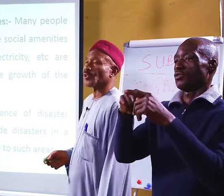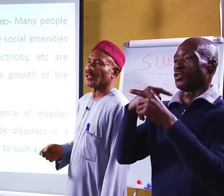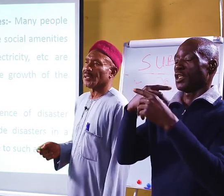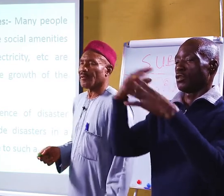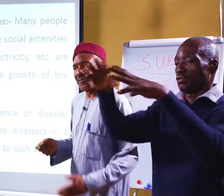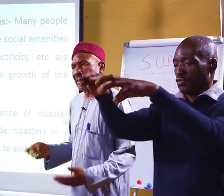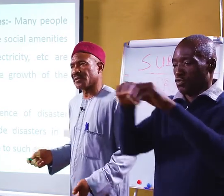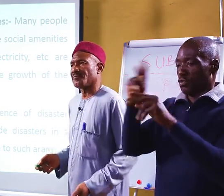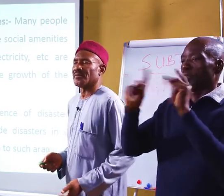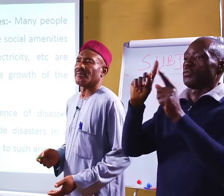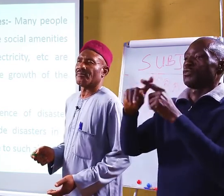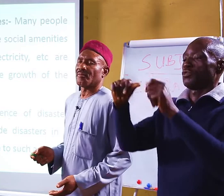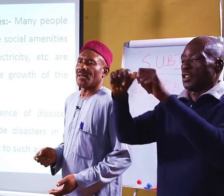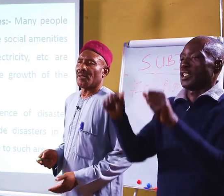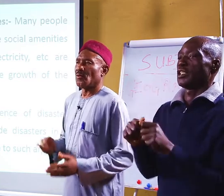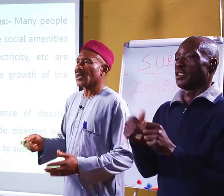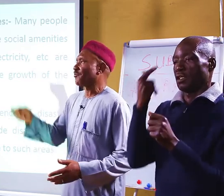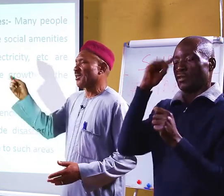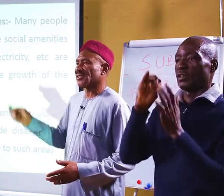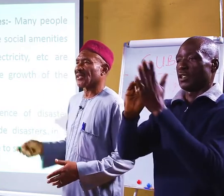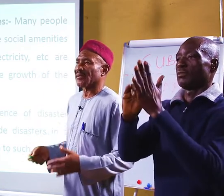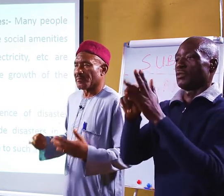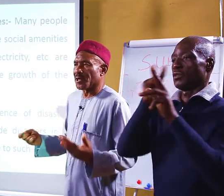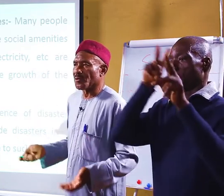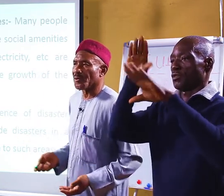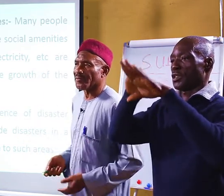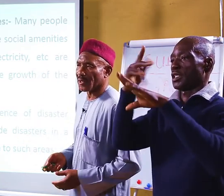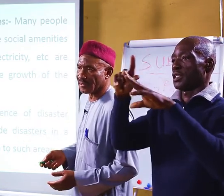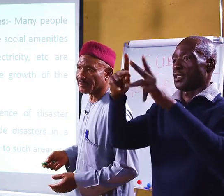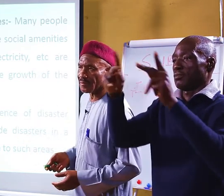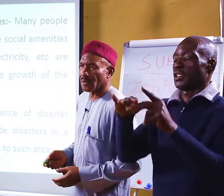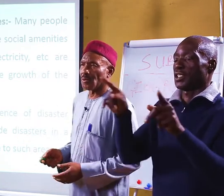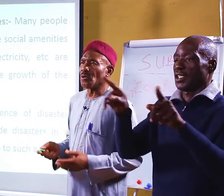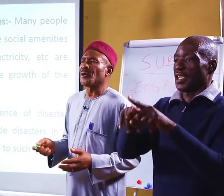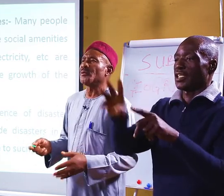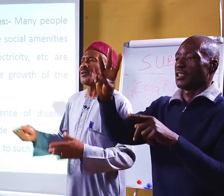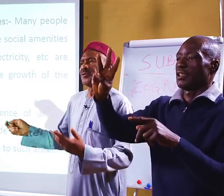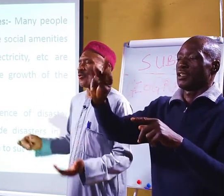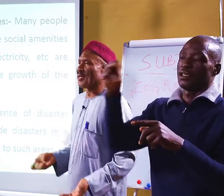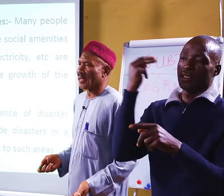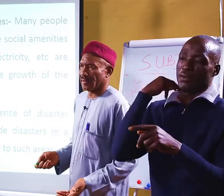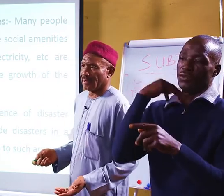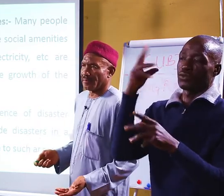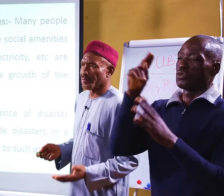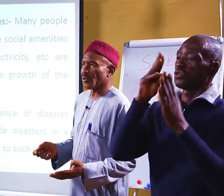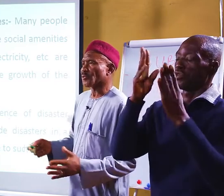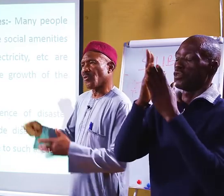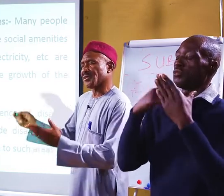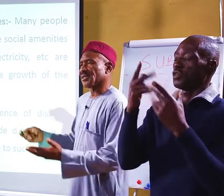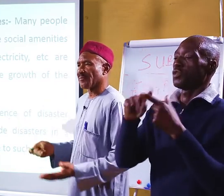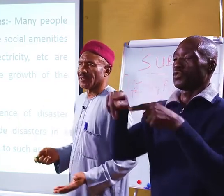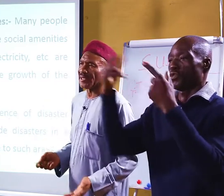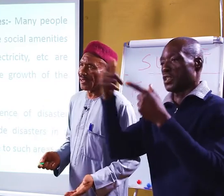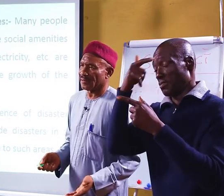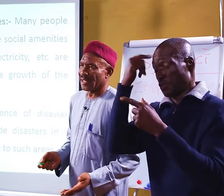to such area. For example, look at places like Maiduguri, for example. Nobody wants to go there because of